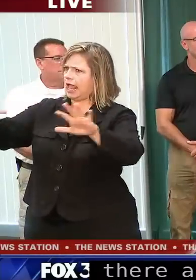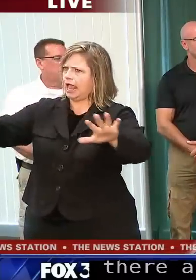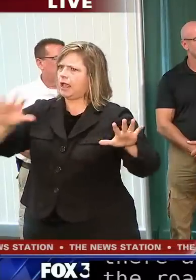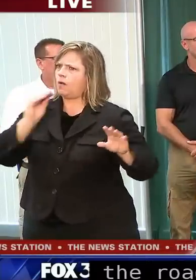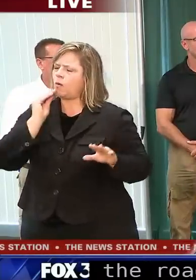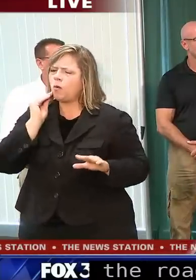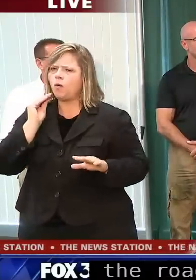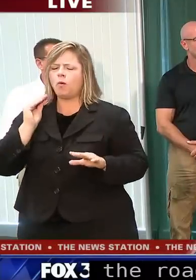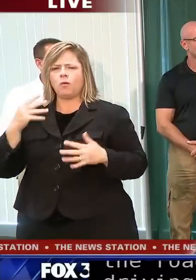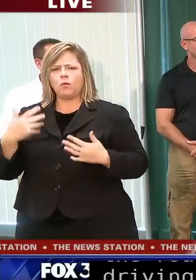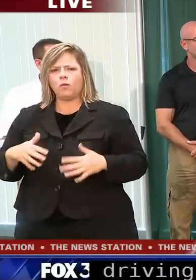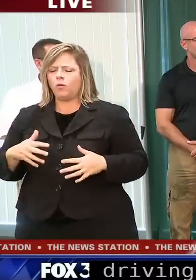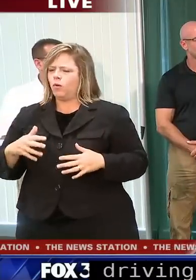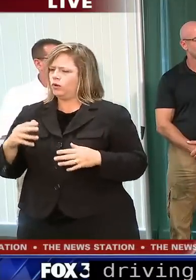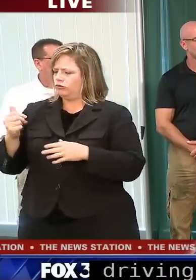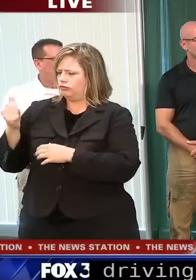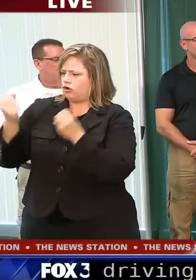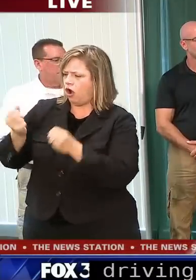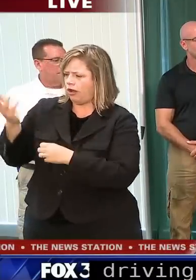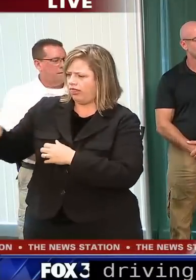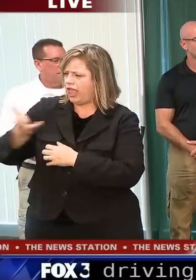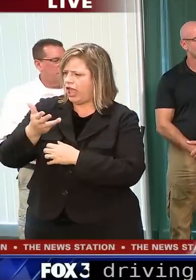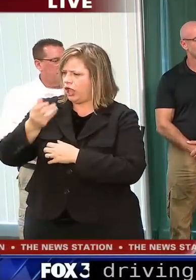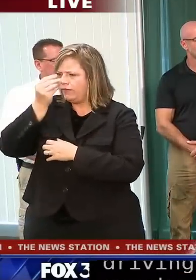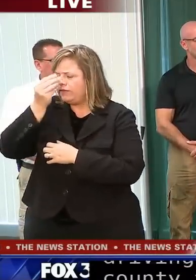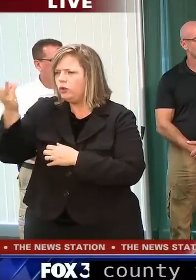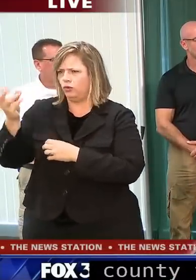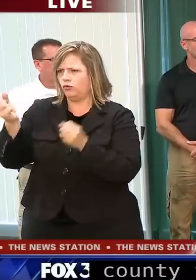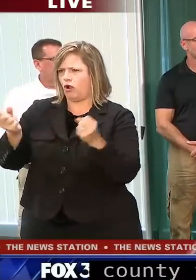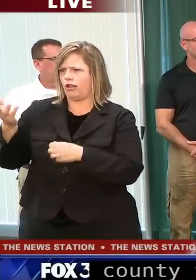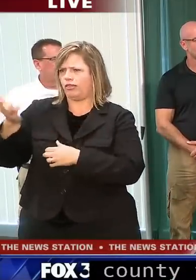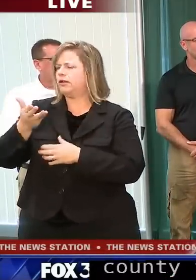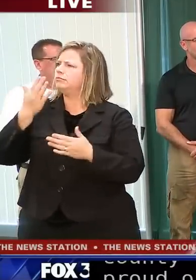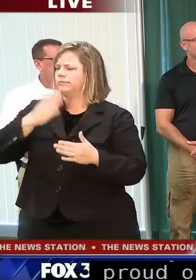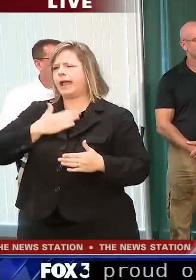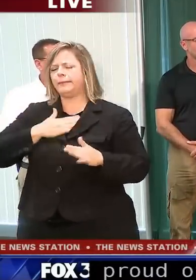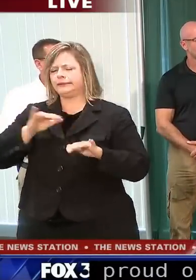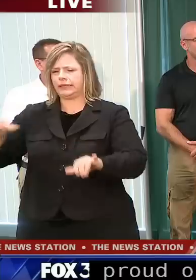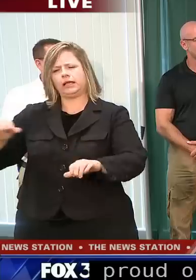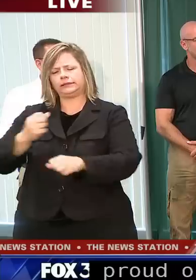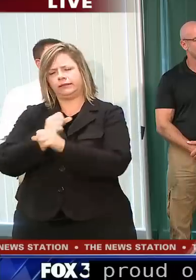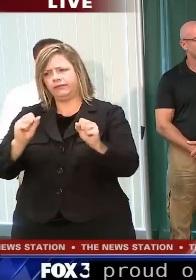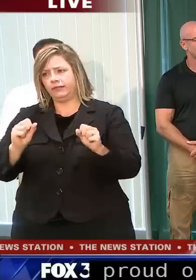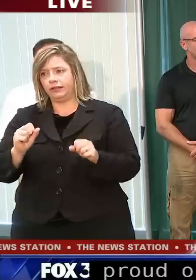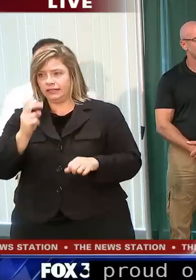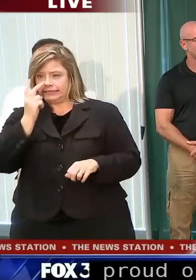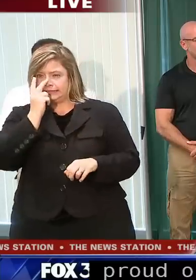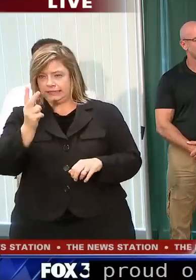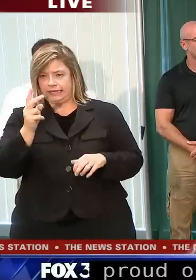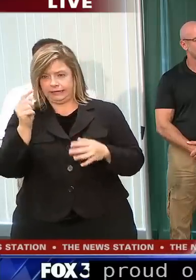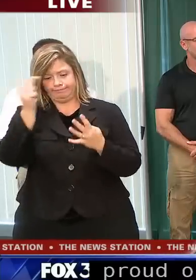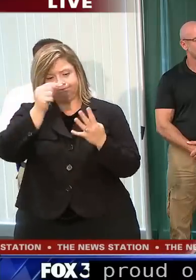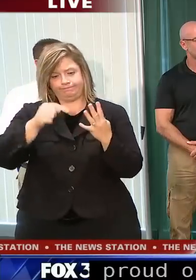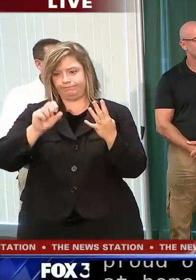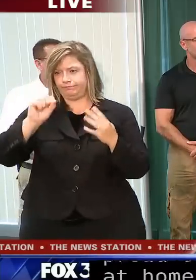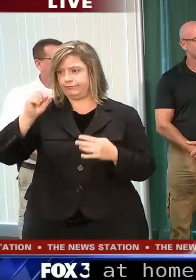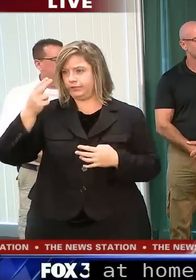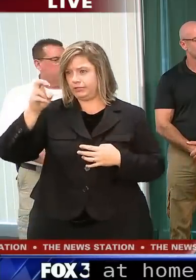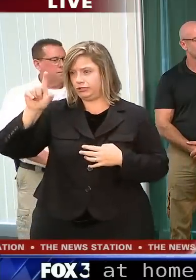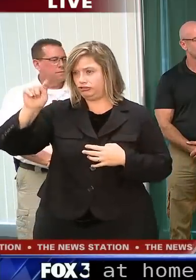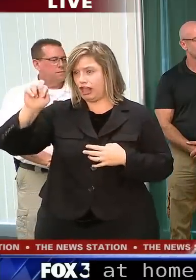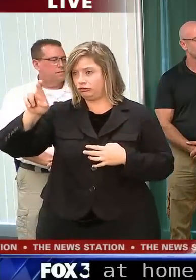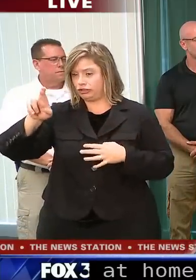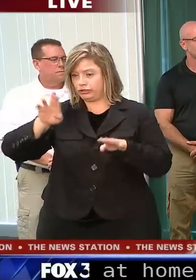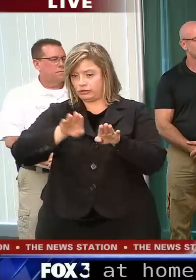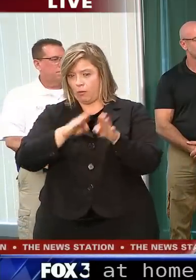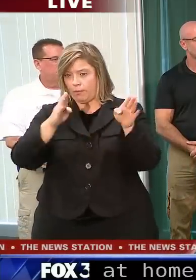very, very few cars out on the road even now. When you're looking at shelters, Alan mentioned that, as soon as we open the